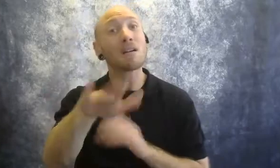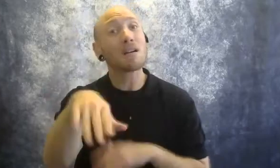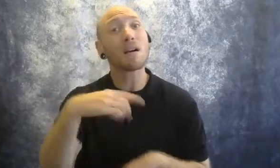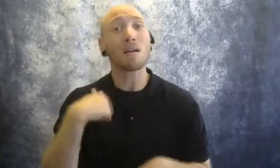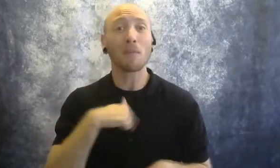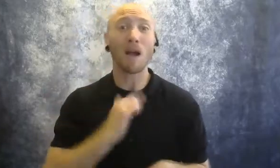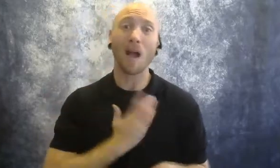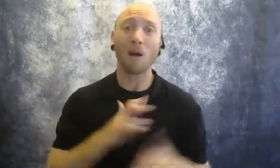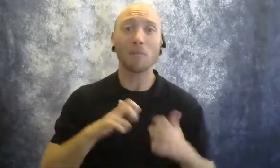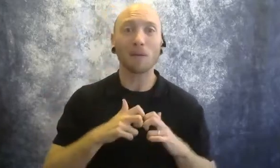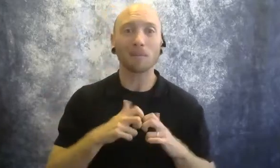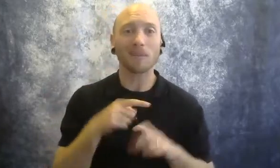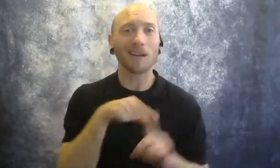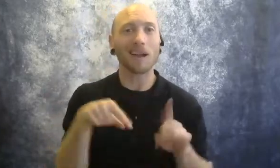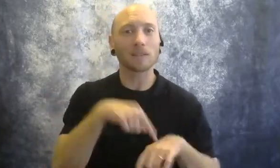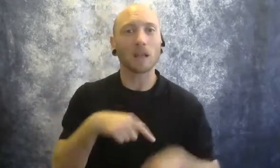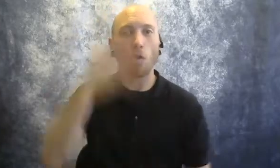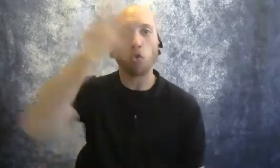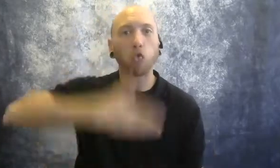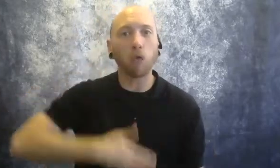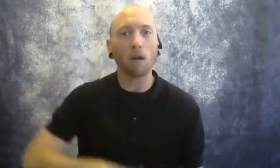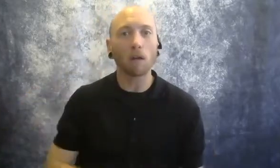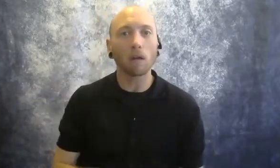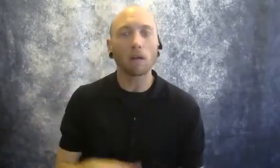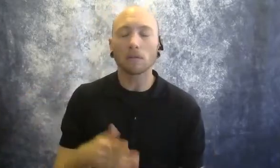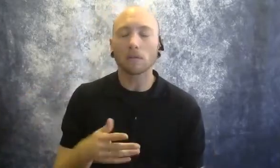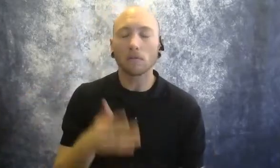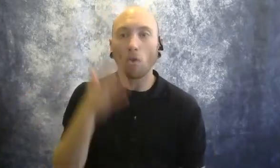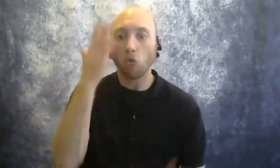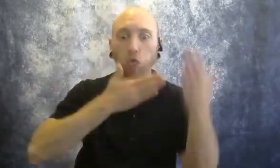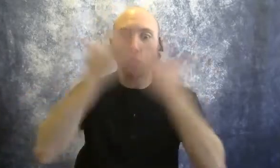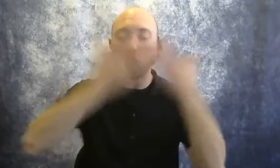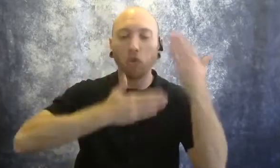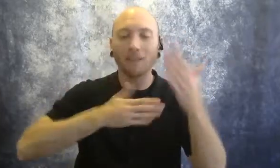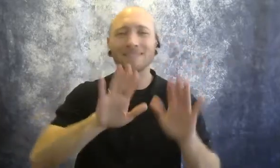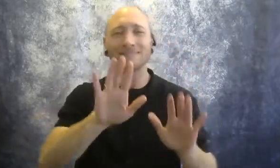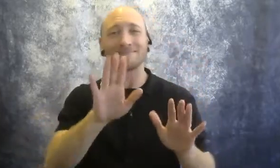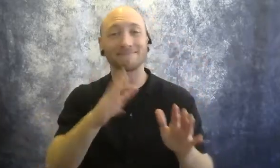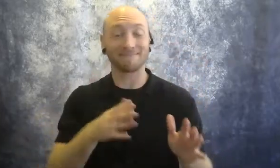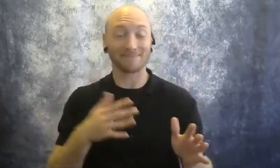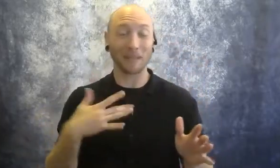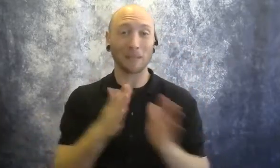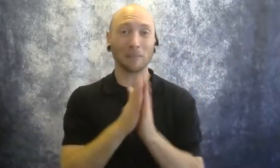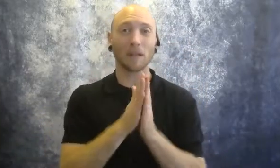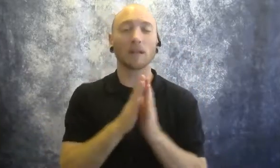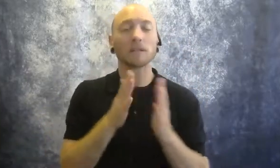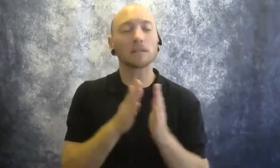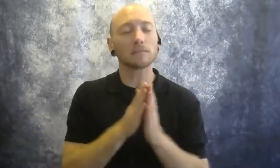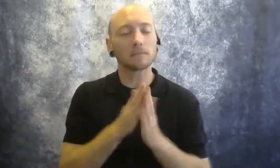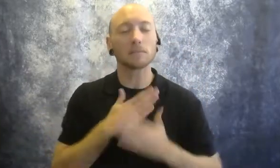over, see? The problem is with us, we can't hardly see it half the time. We don't. We're so blind, you know. That's one of my prayers